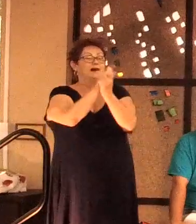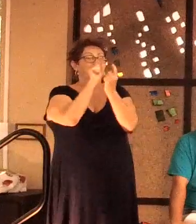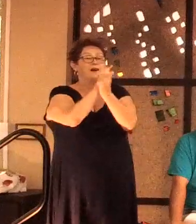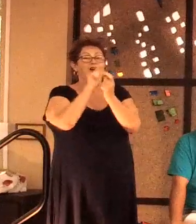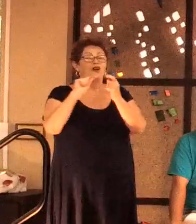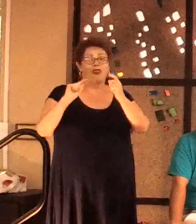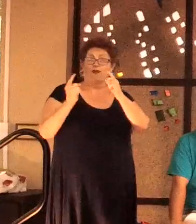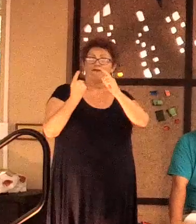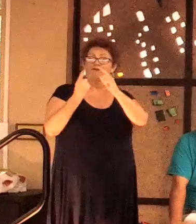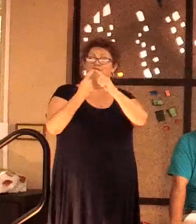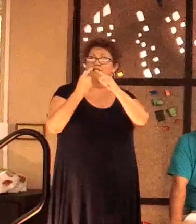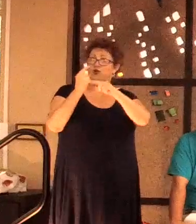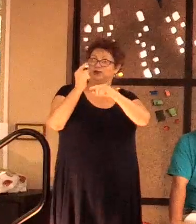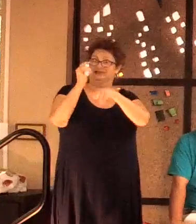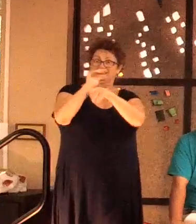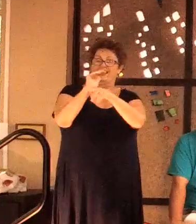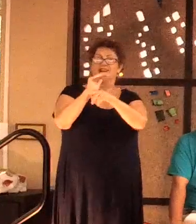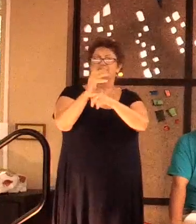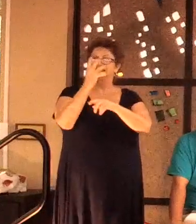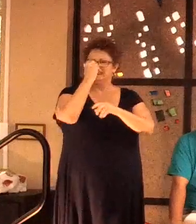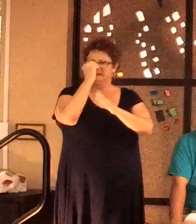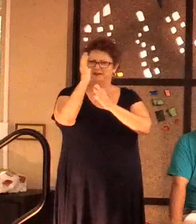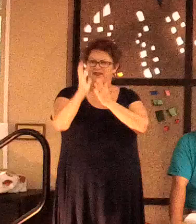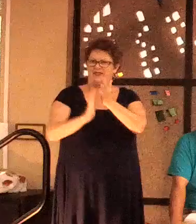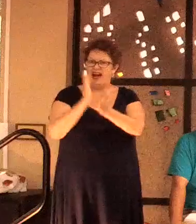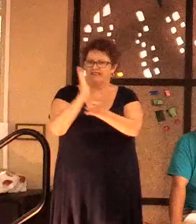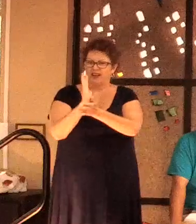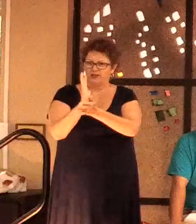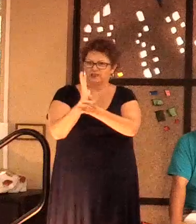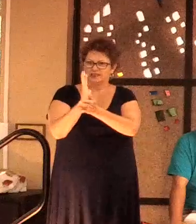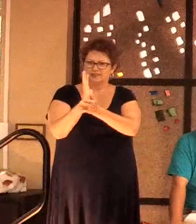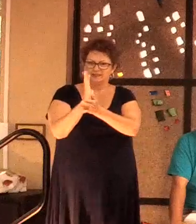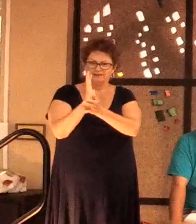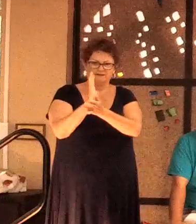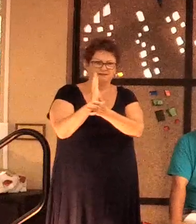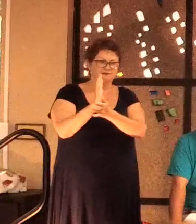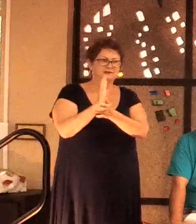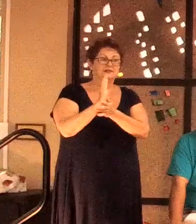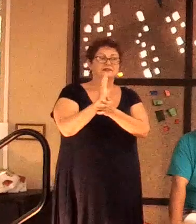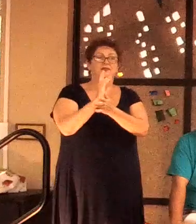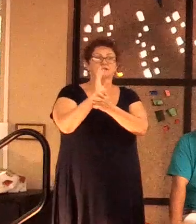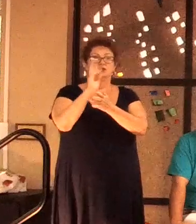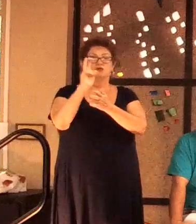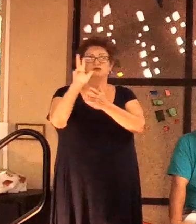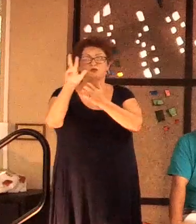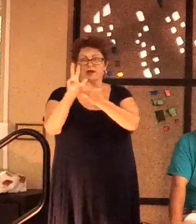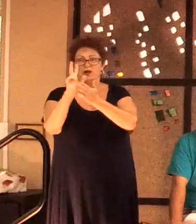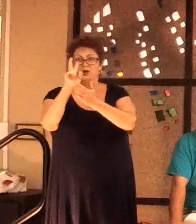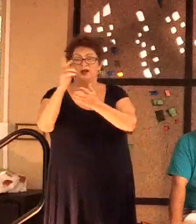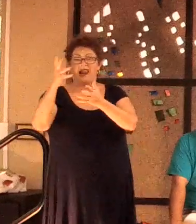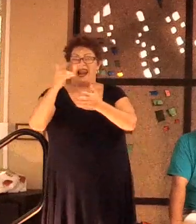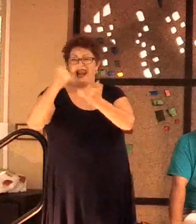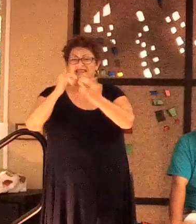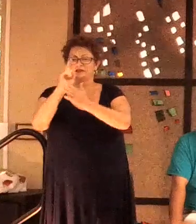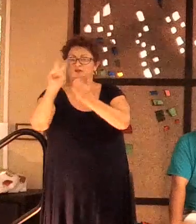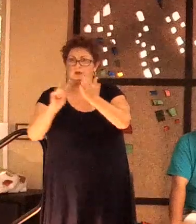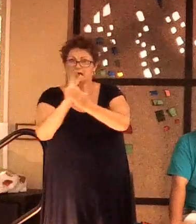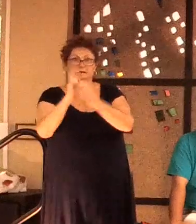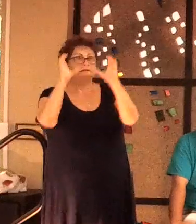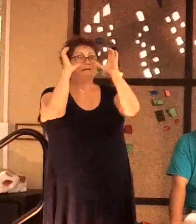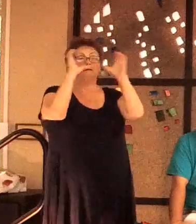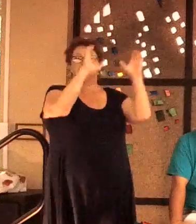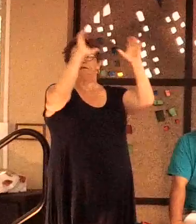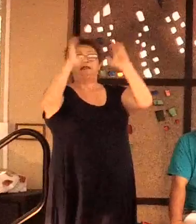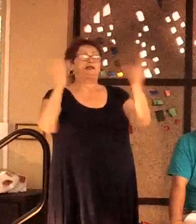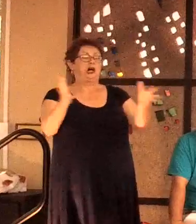we just have met, when we meet people for the first night, we maybe slept 4 or 5 hours, and maybe 3 hours. And the